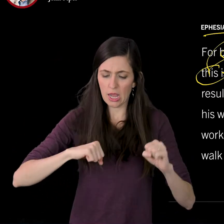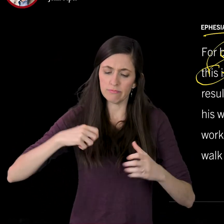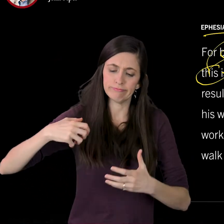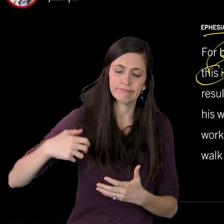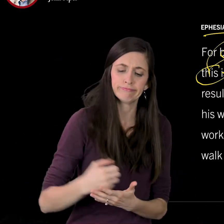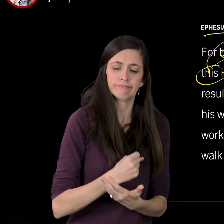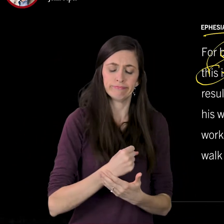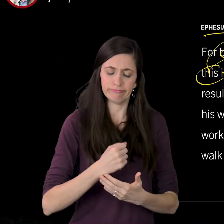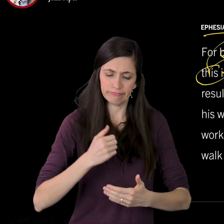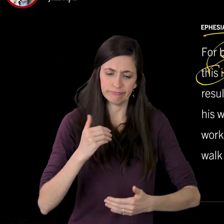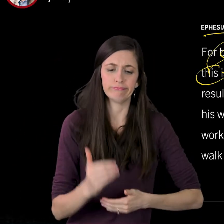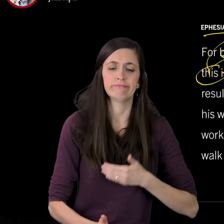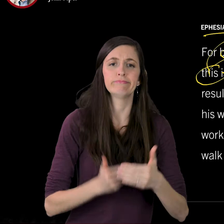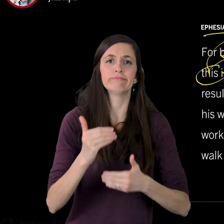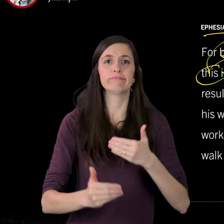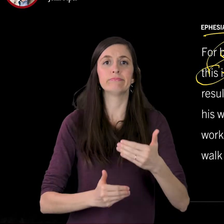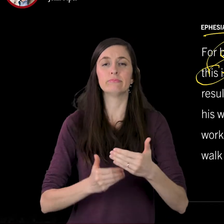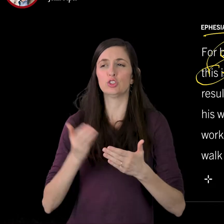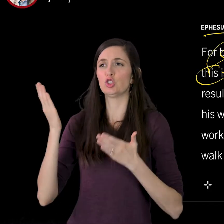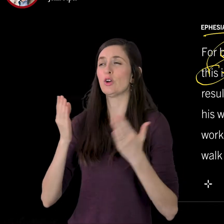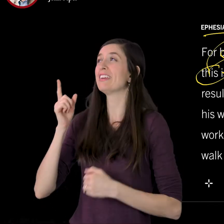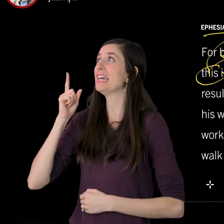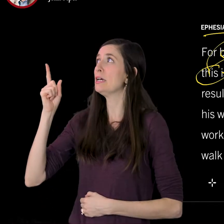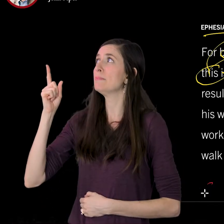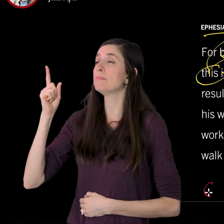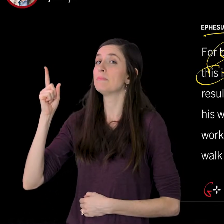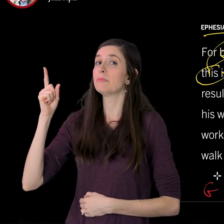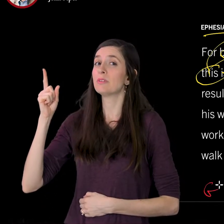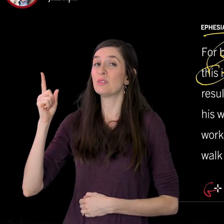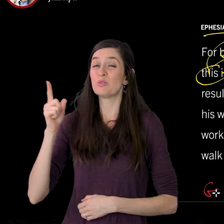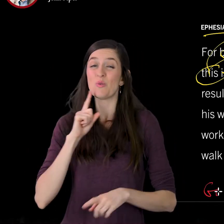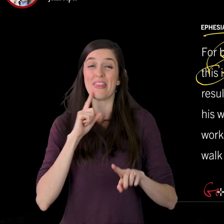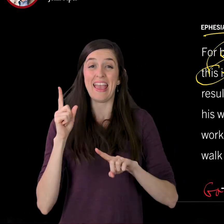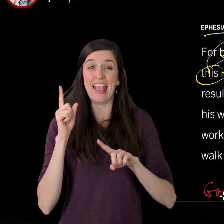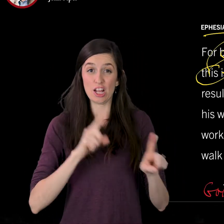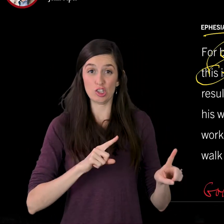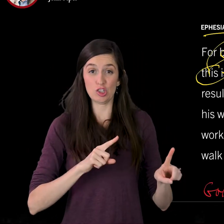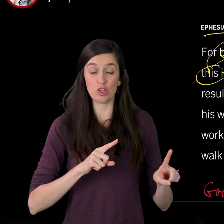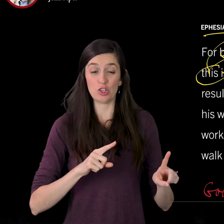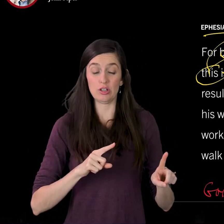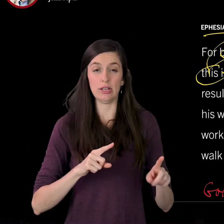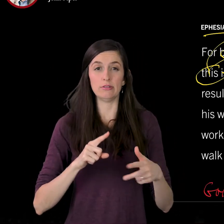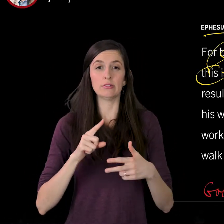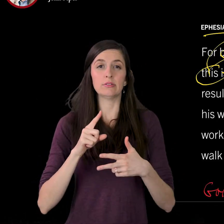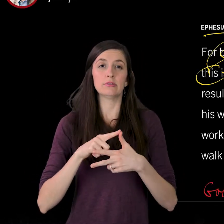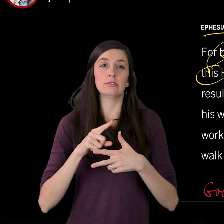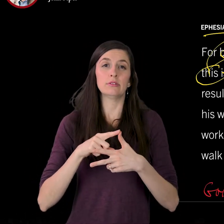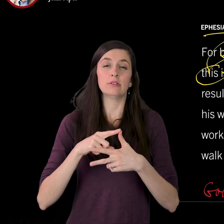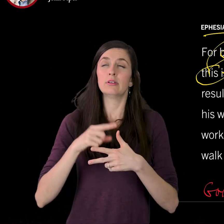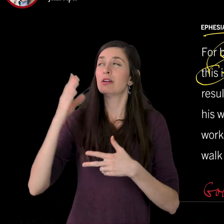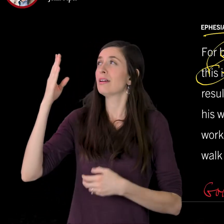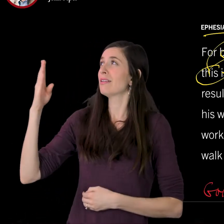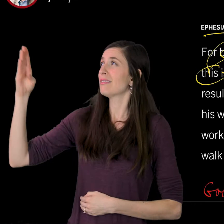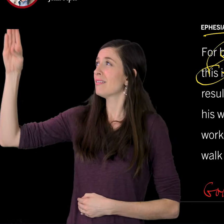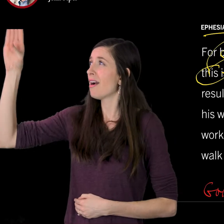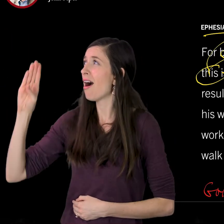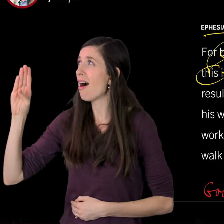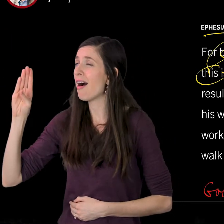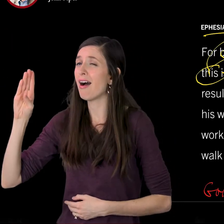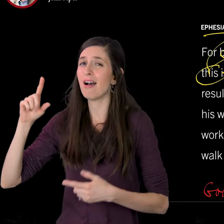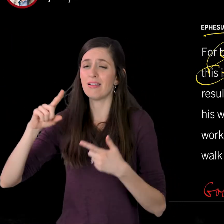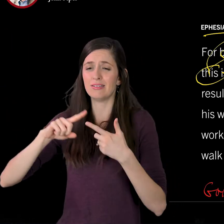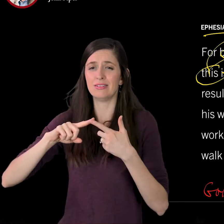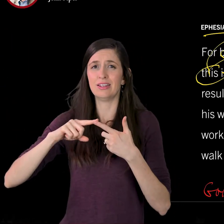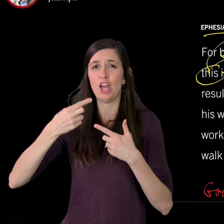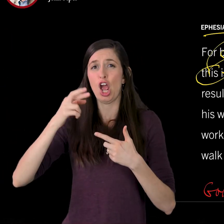in them. So the answer here is that there's God and grace as